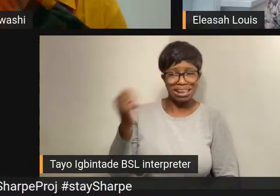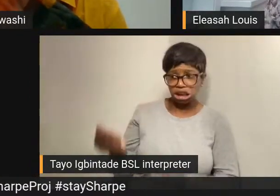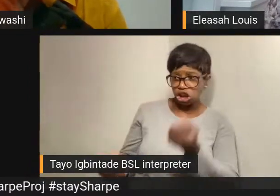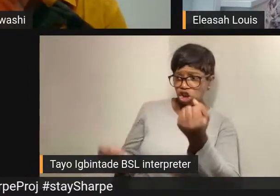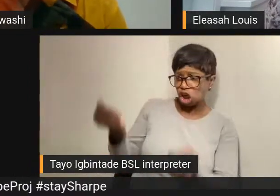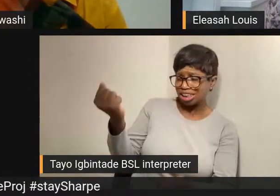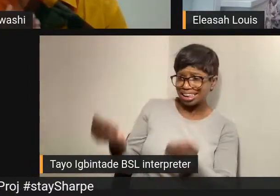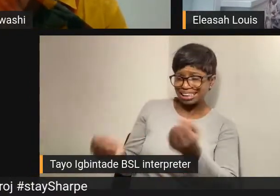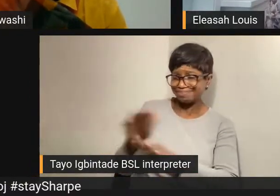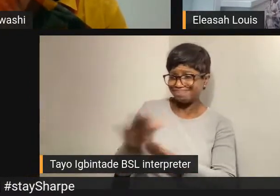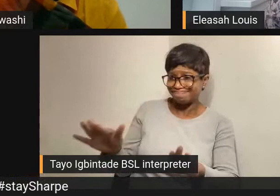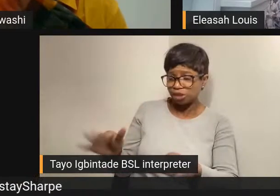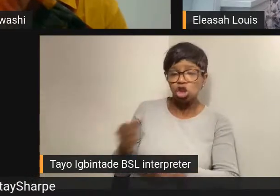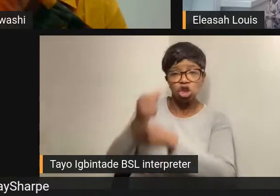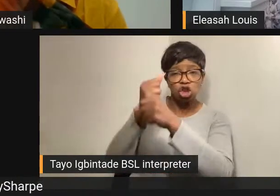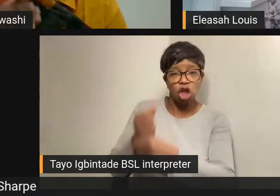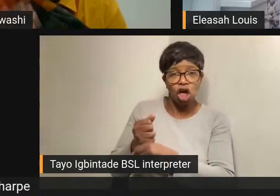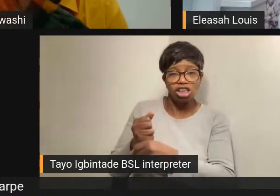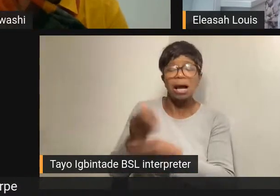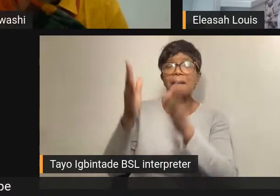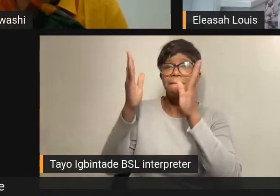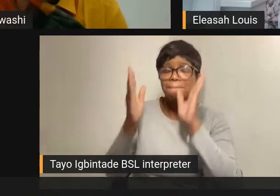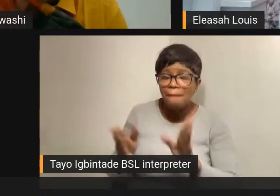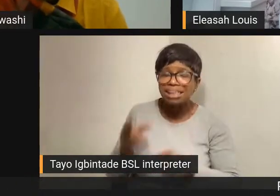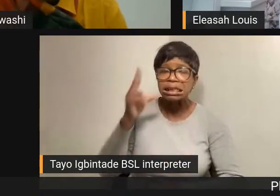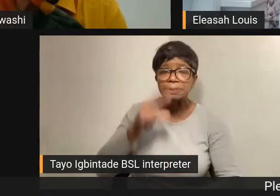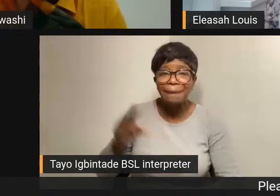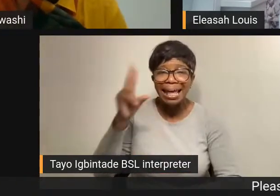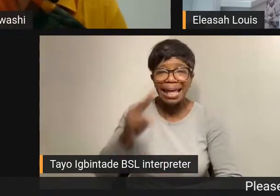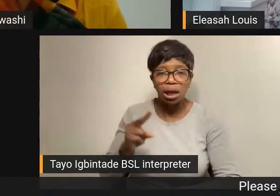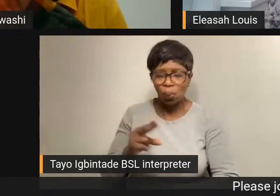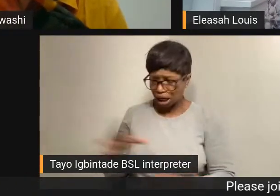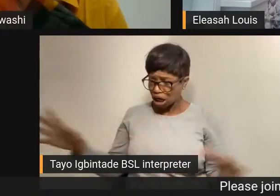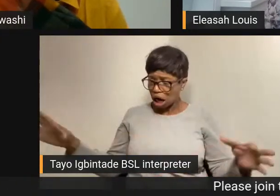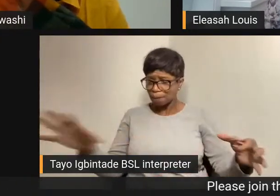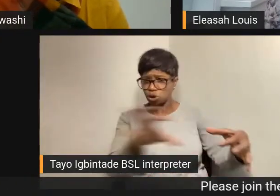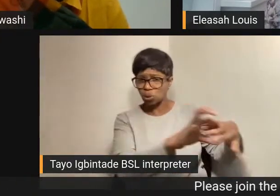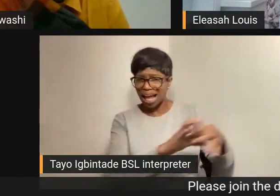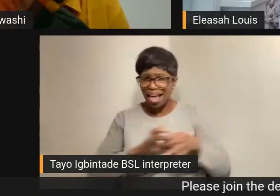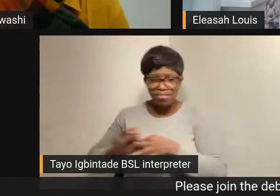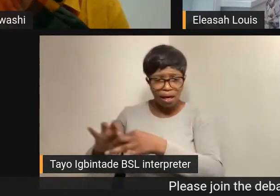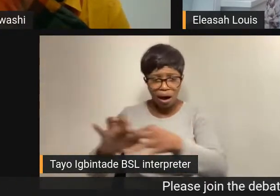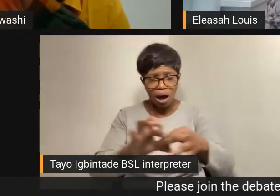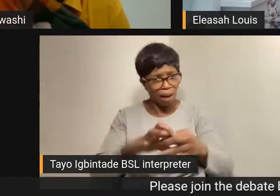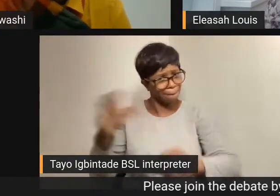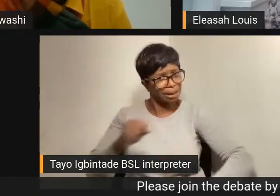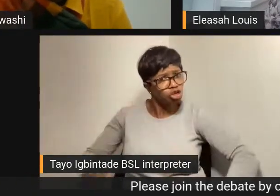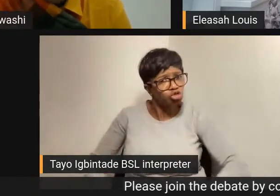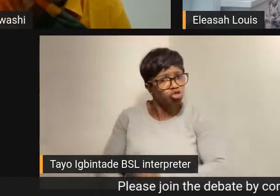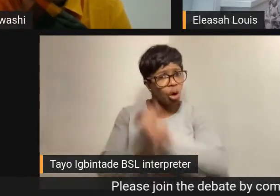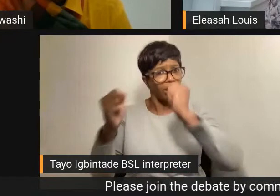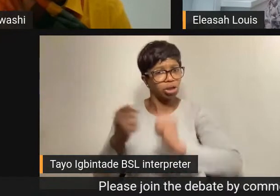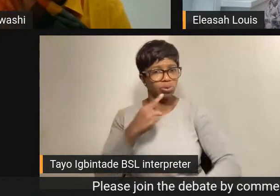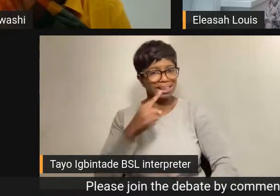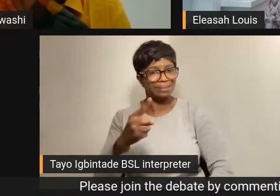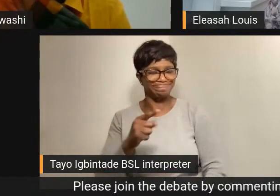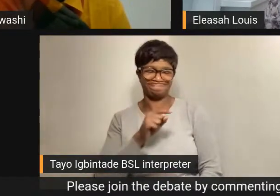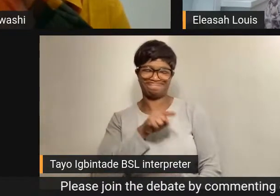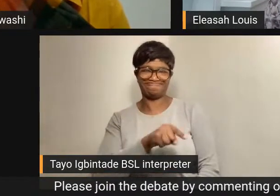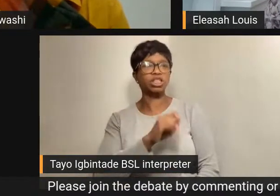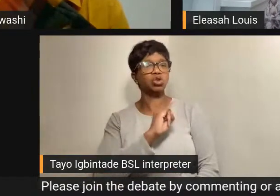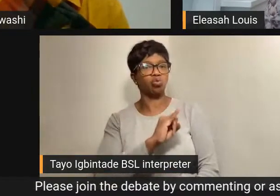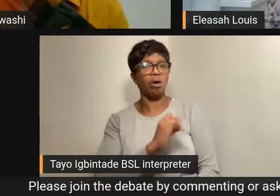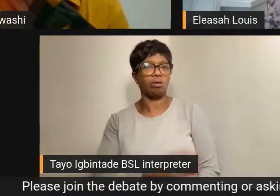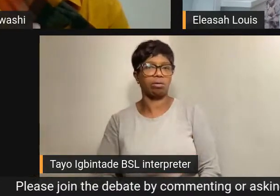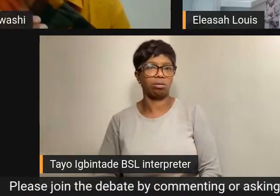silent. We can come together, amplify our voices, and be able to say this is wrong.